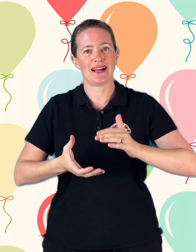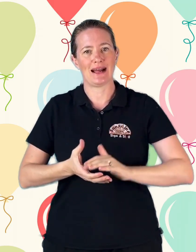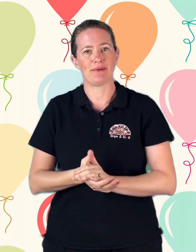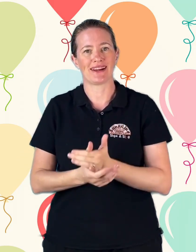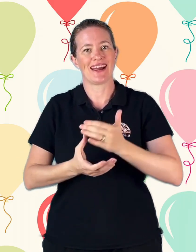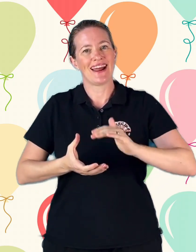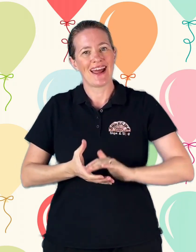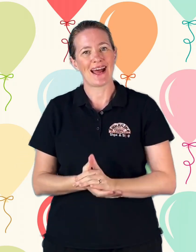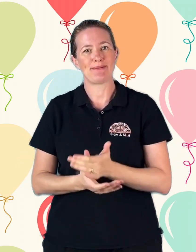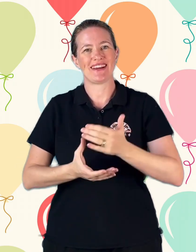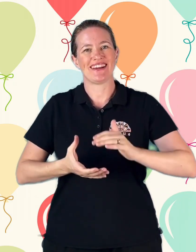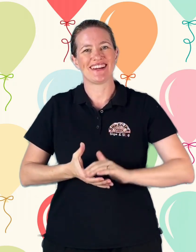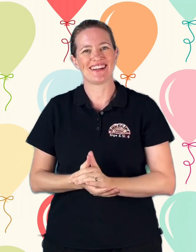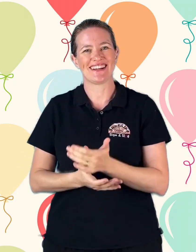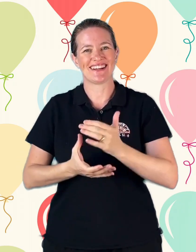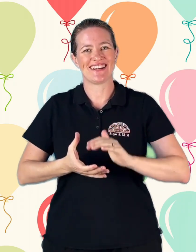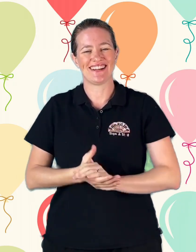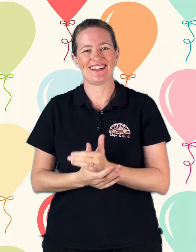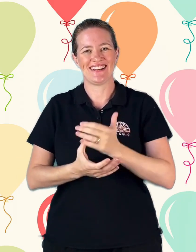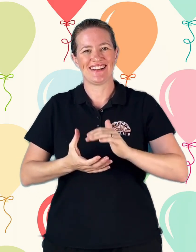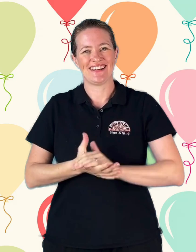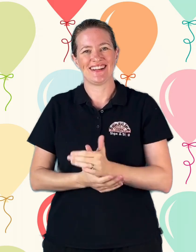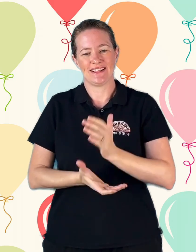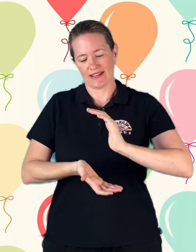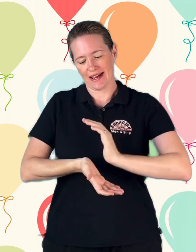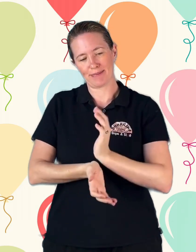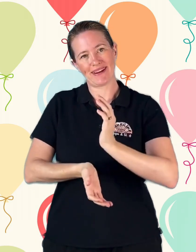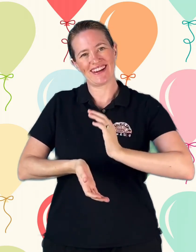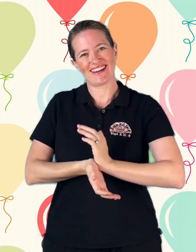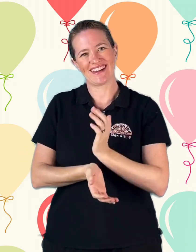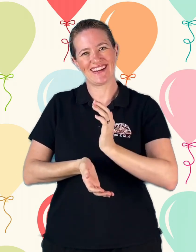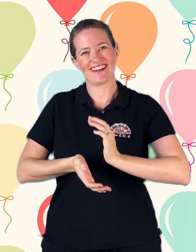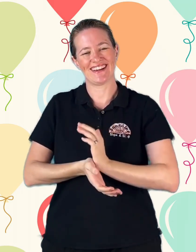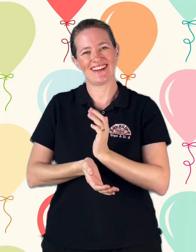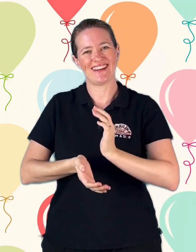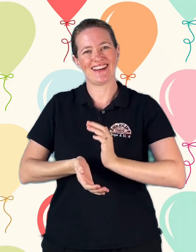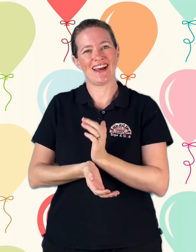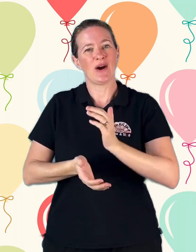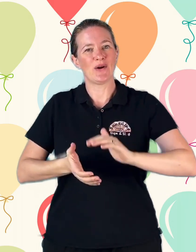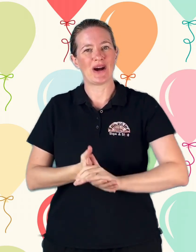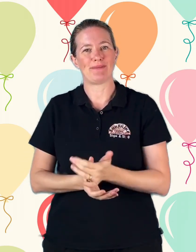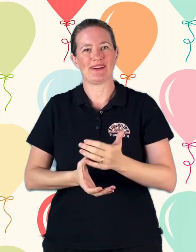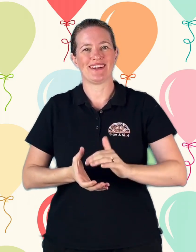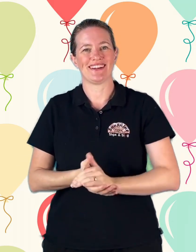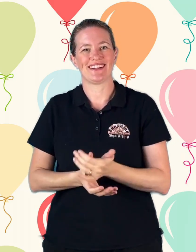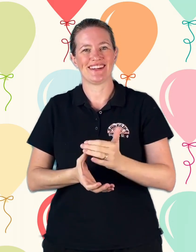like happy. So happy or happy.